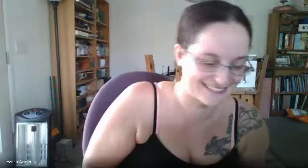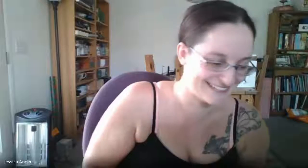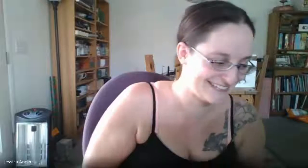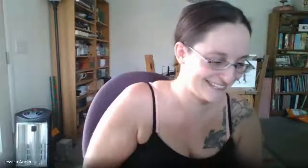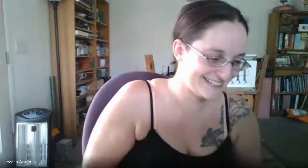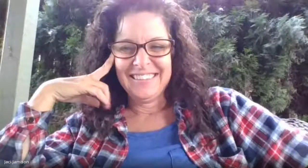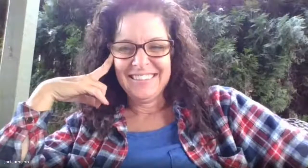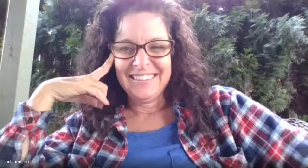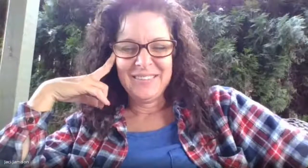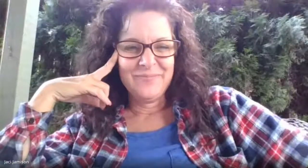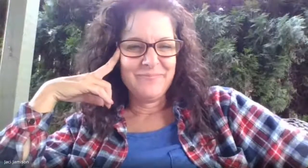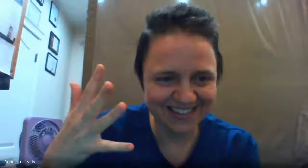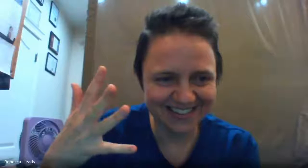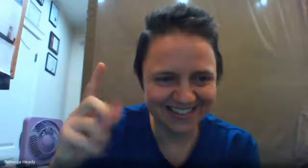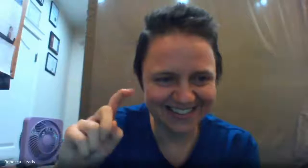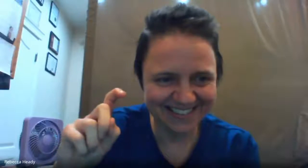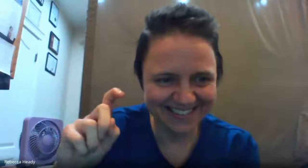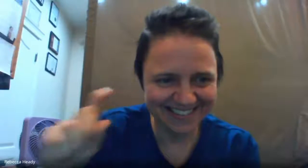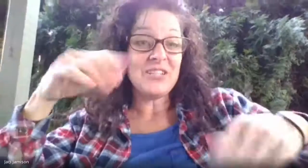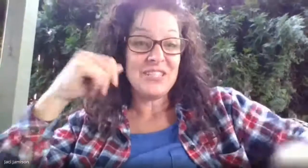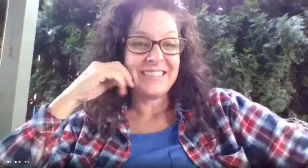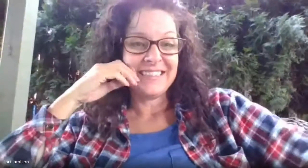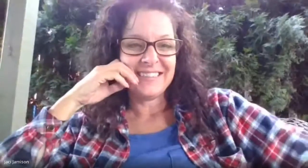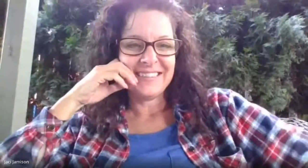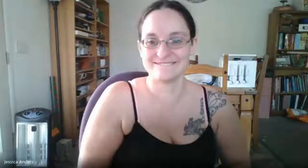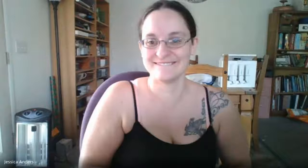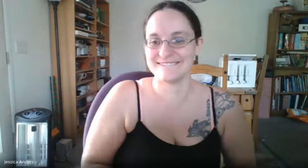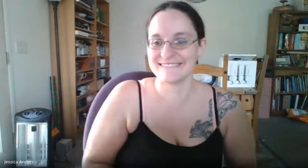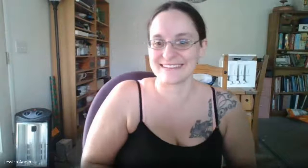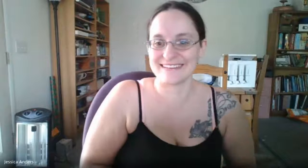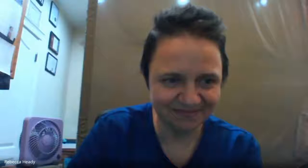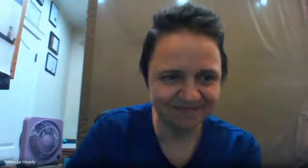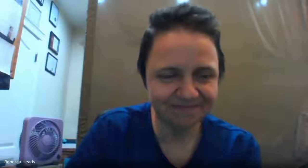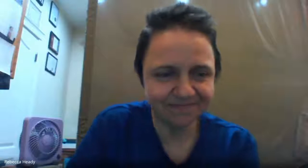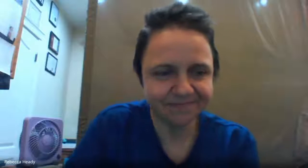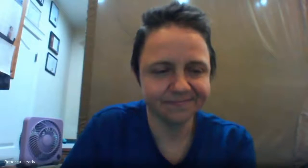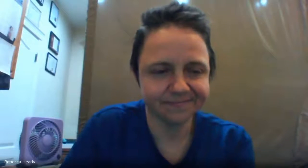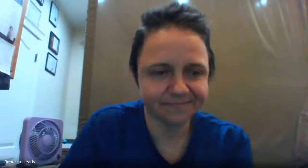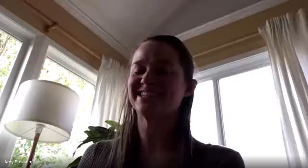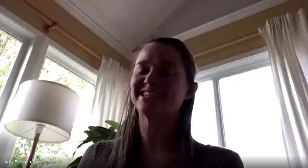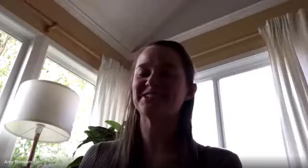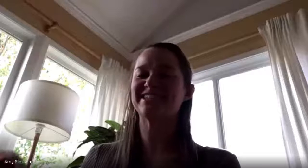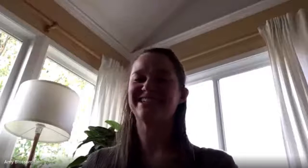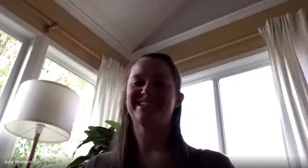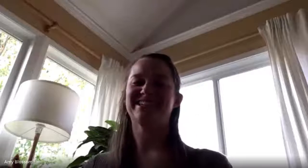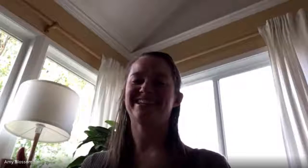Okay. Are you finished then? Yeah. Okay. Ellie. Okay, I'll do children. Okay. So.